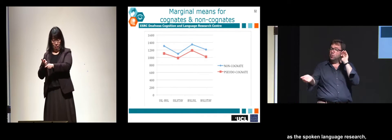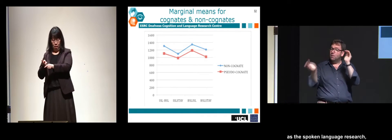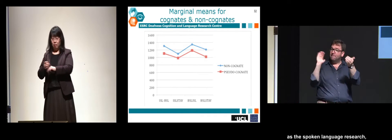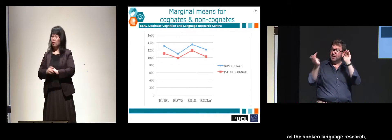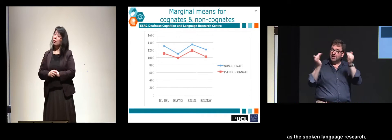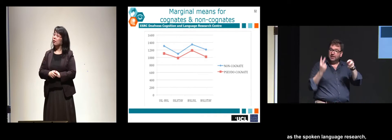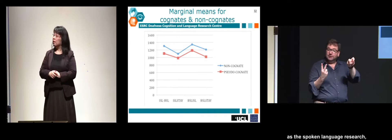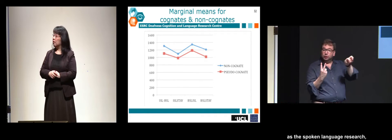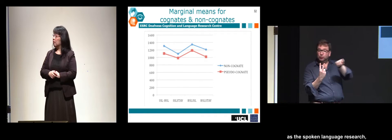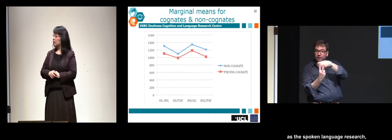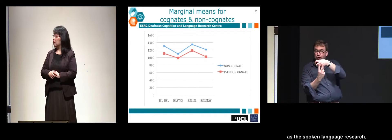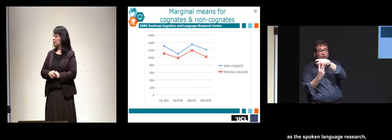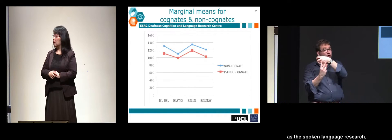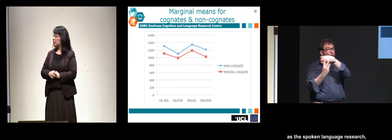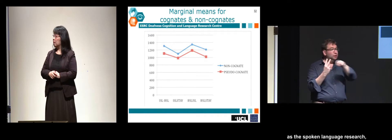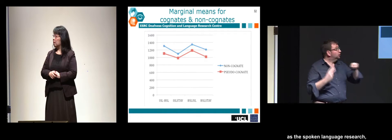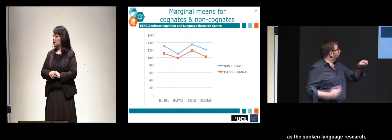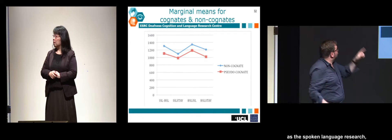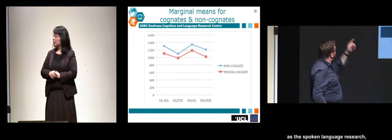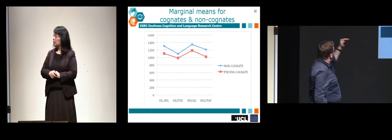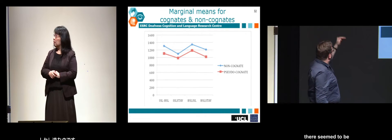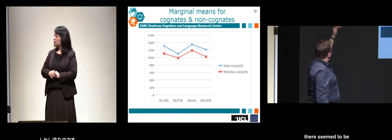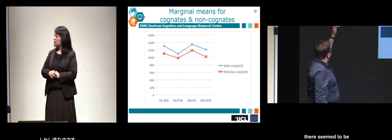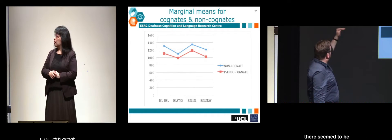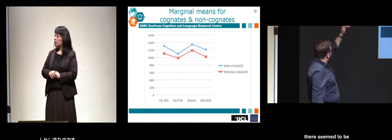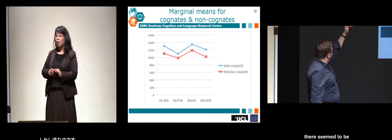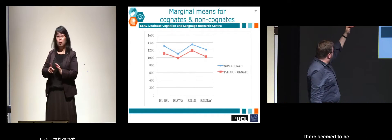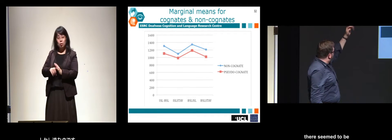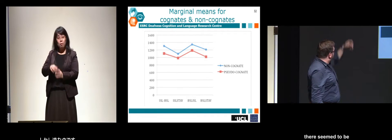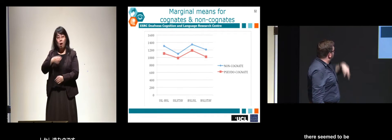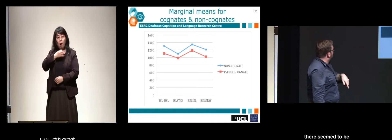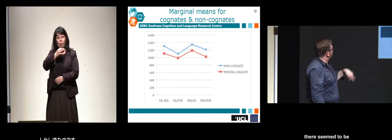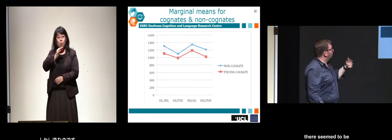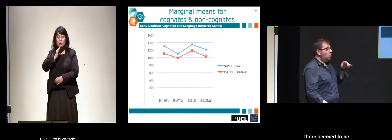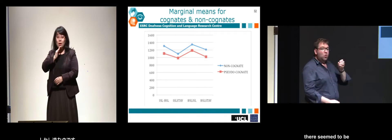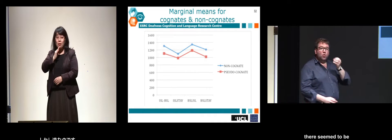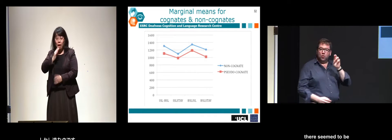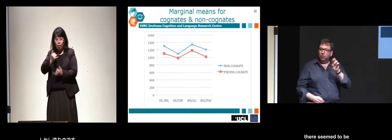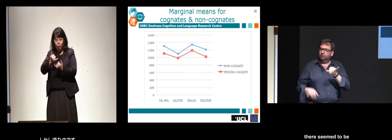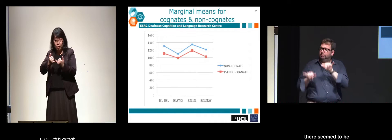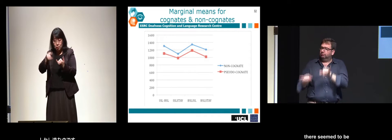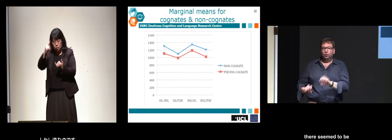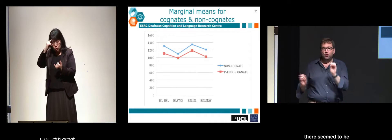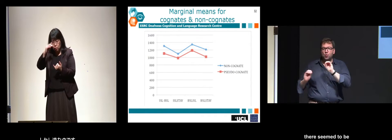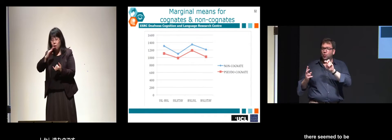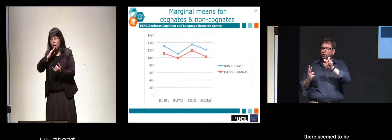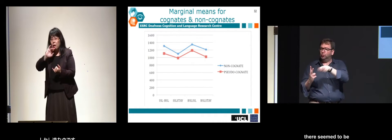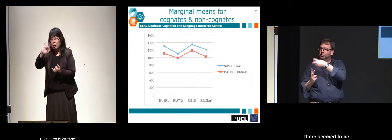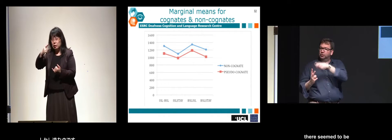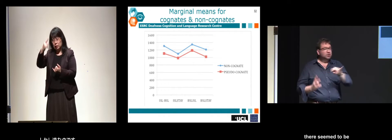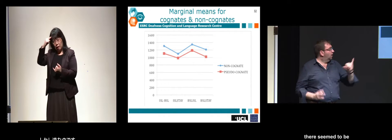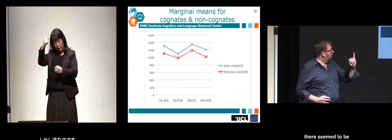as the spoken language research, but it was the reverse. There seemed to be no switching cost.